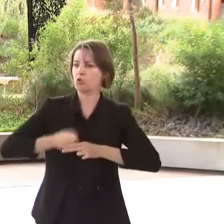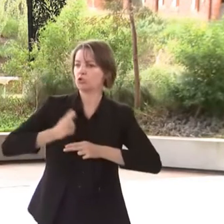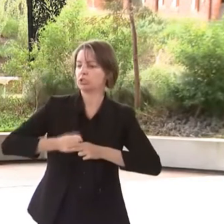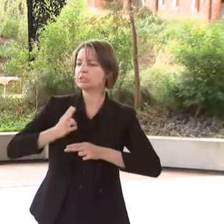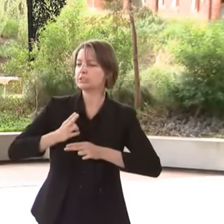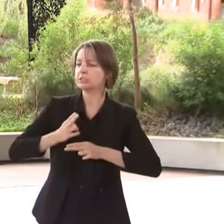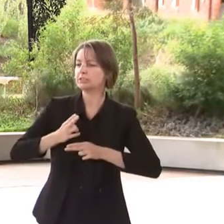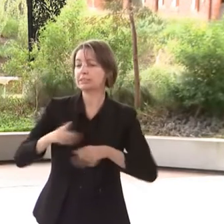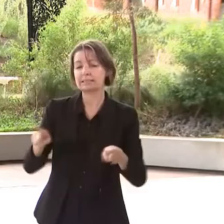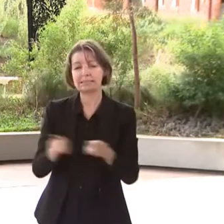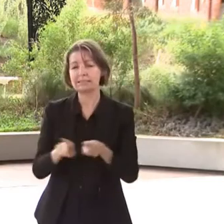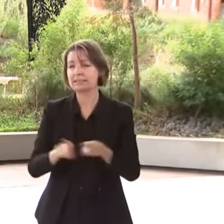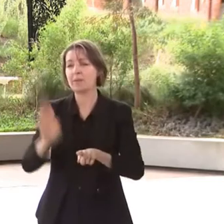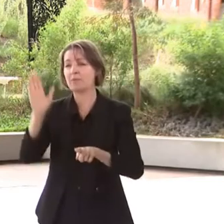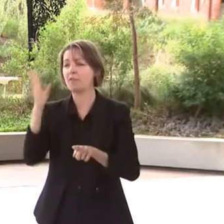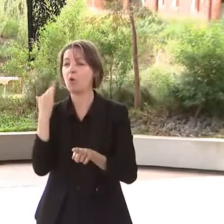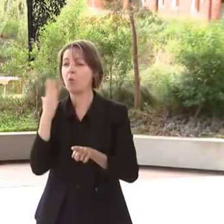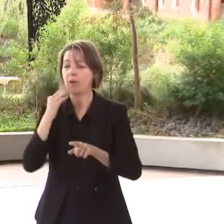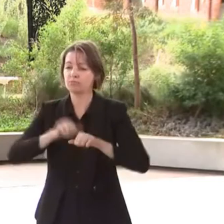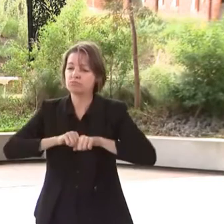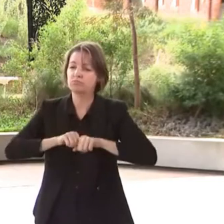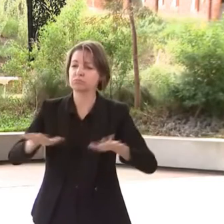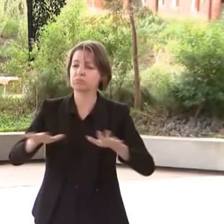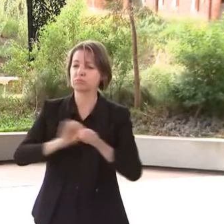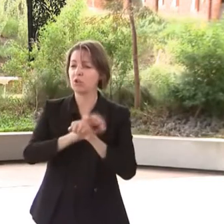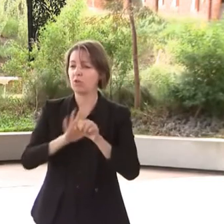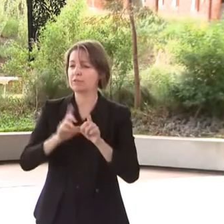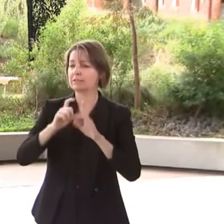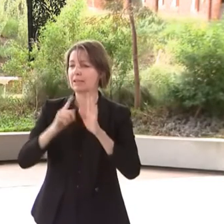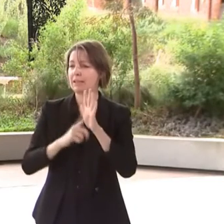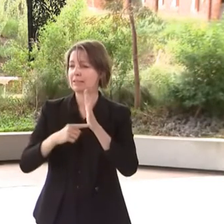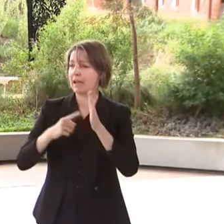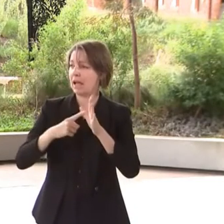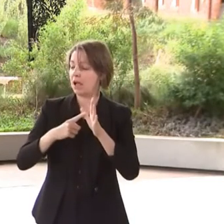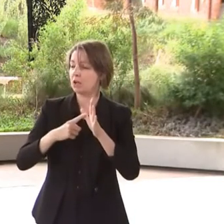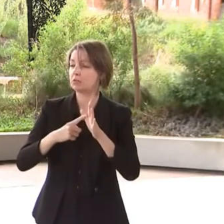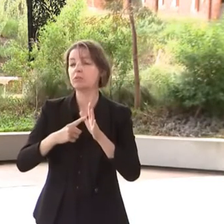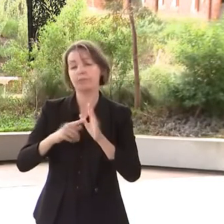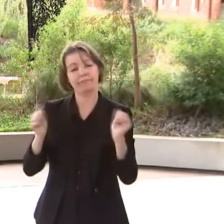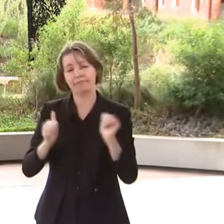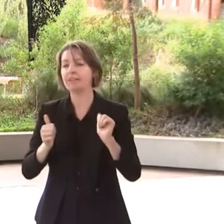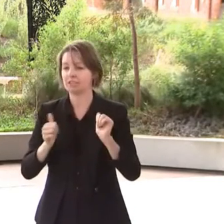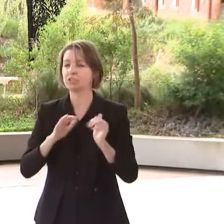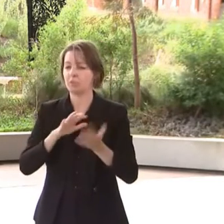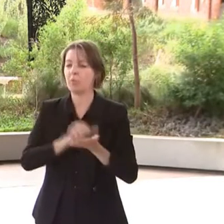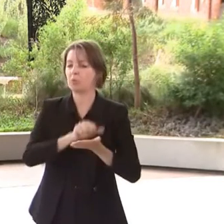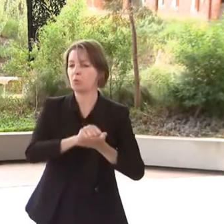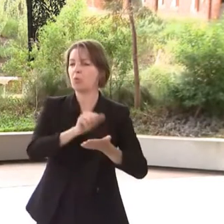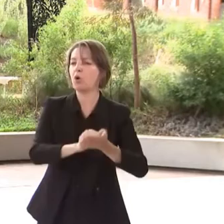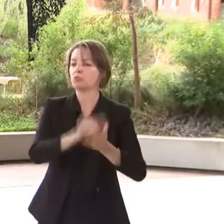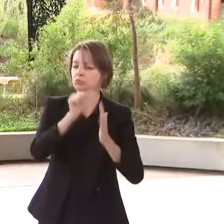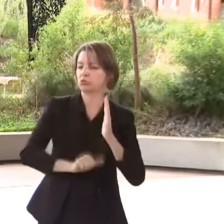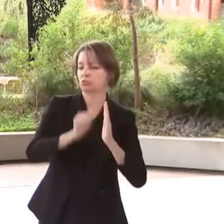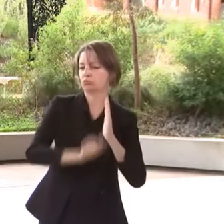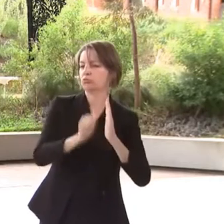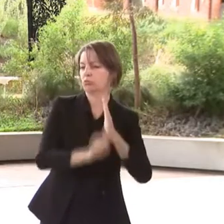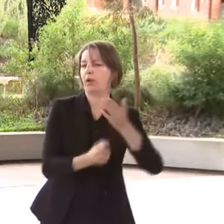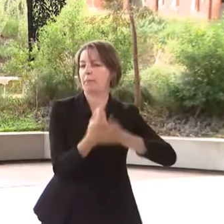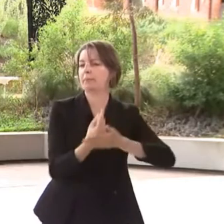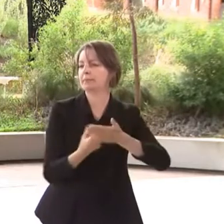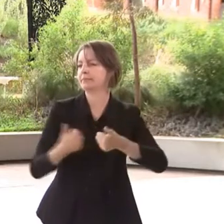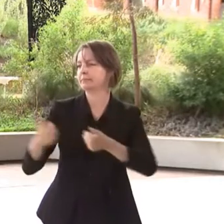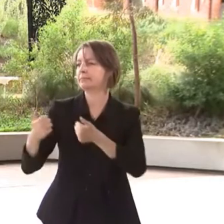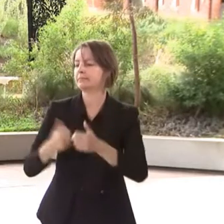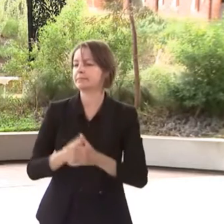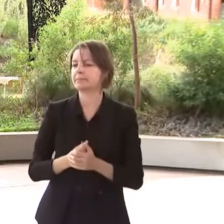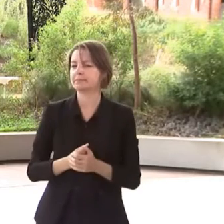Delta wave, 100% of urgent surgery was completed on time. And we continue to operate on people each and every day. And the